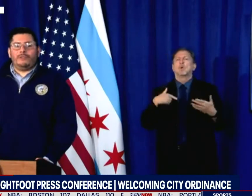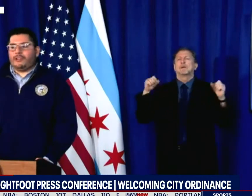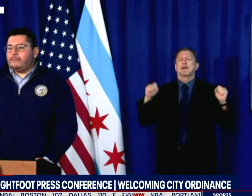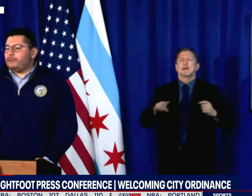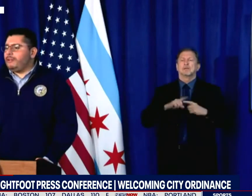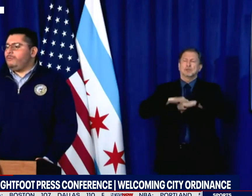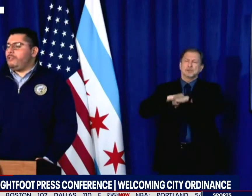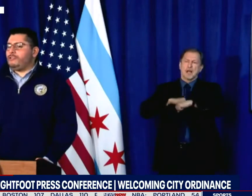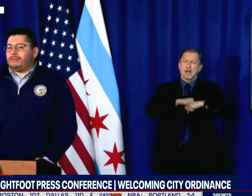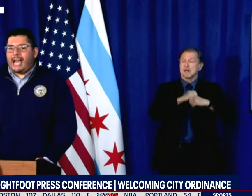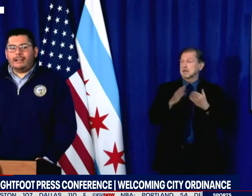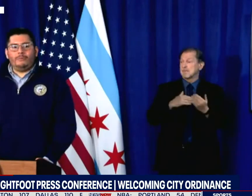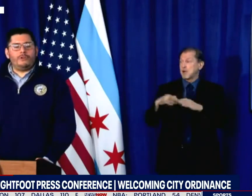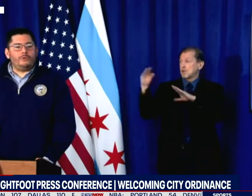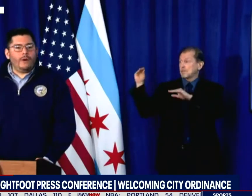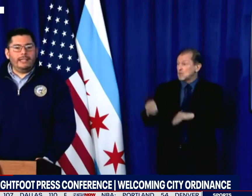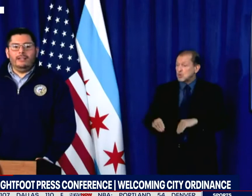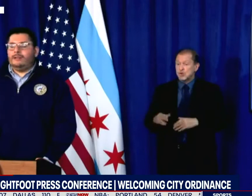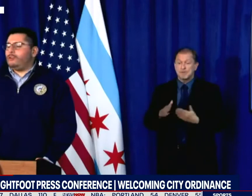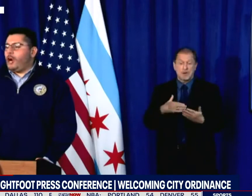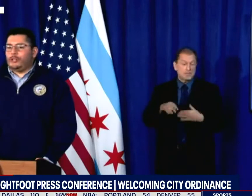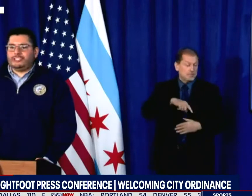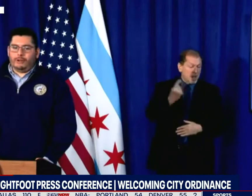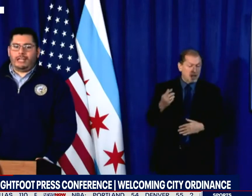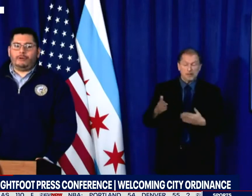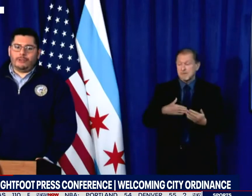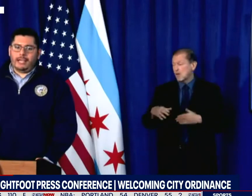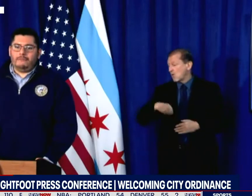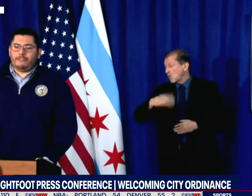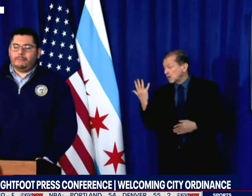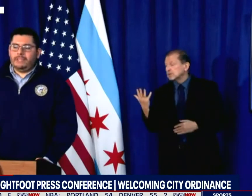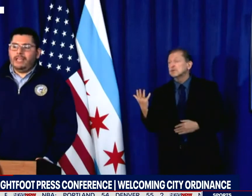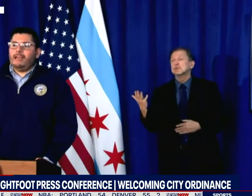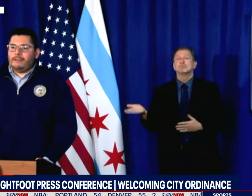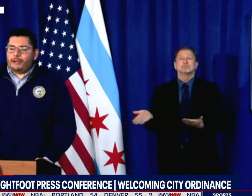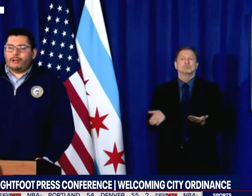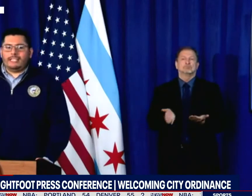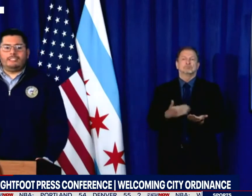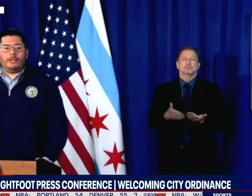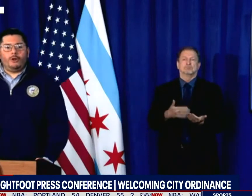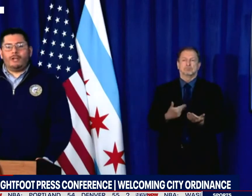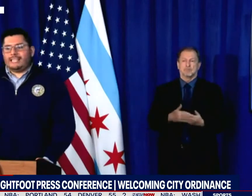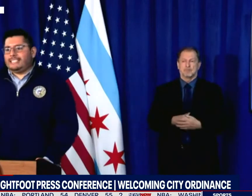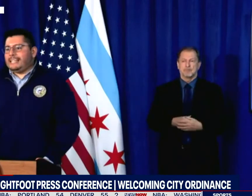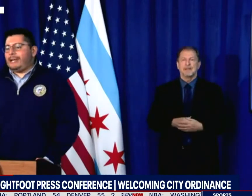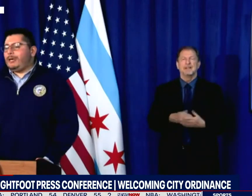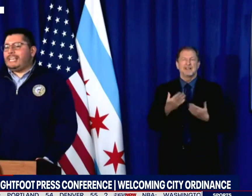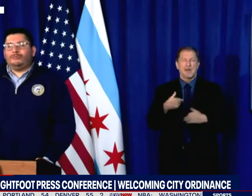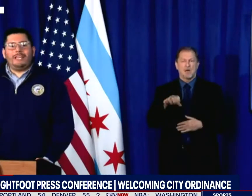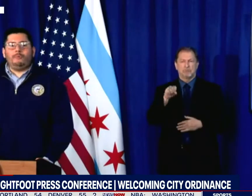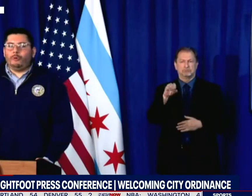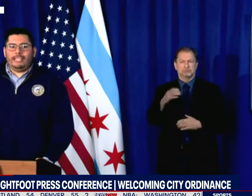everyone, whether they're immigrant, whether they're black, whether they're white, regardless of what neighborhood they come from. Very quickly,